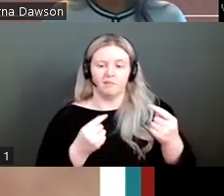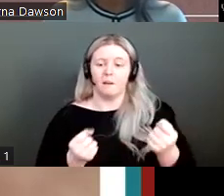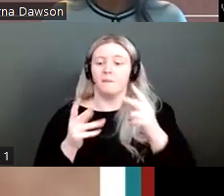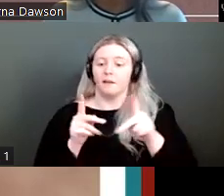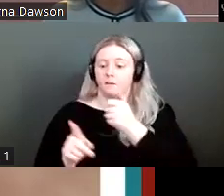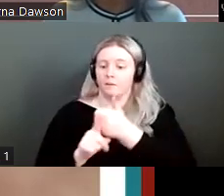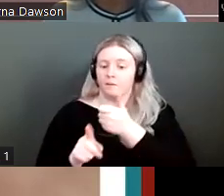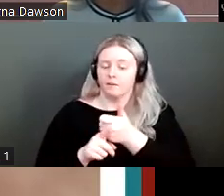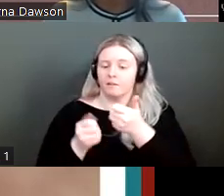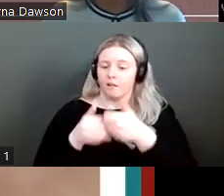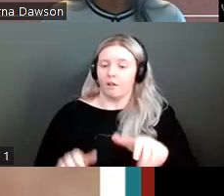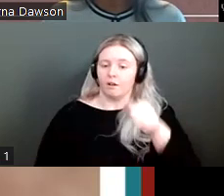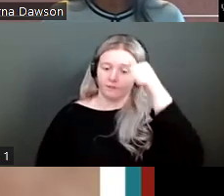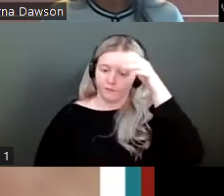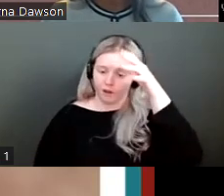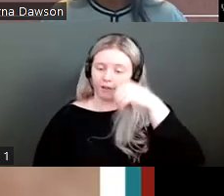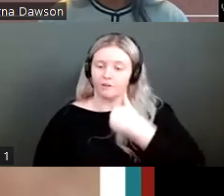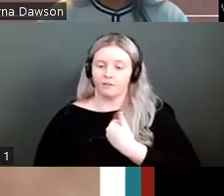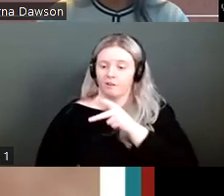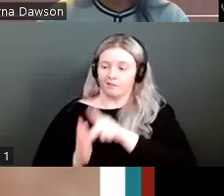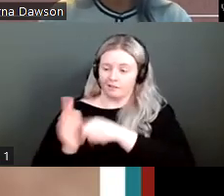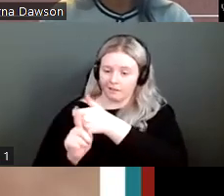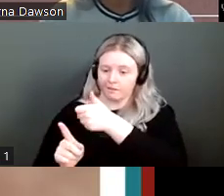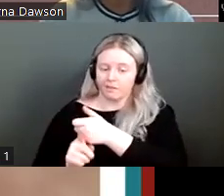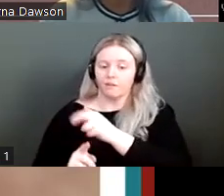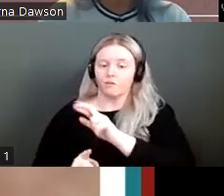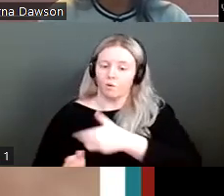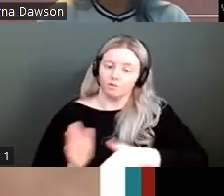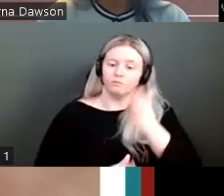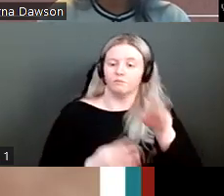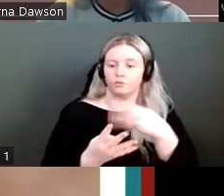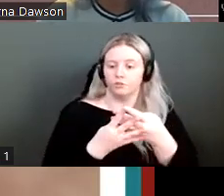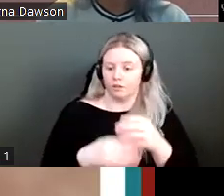or male guardians through suicide or incarceration.